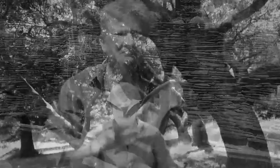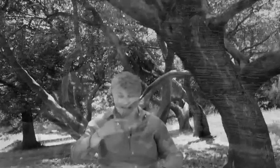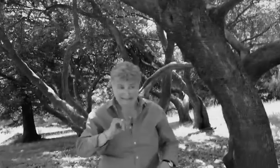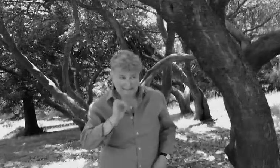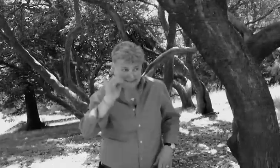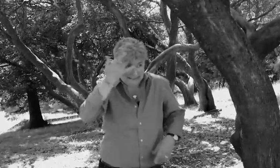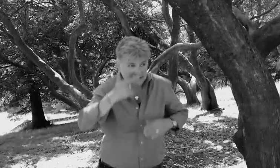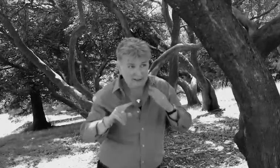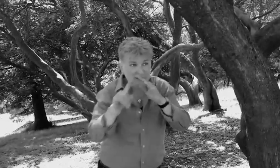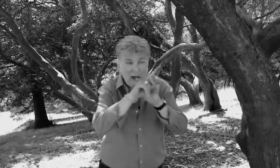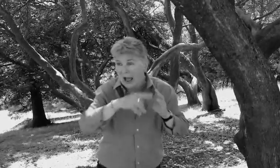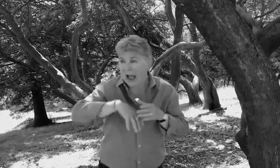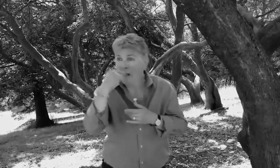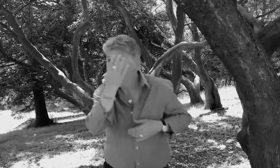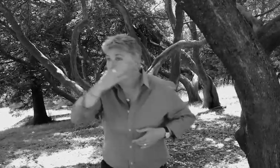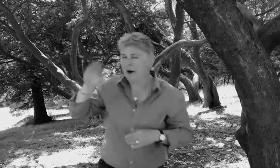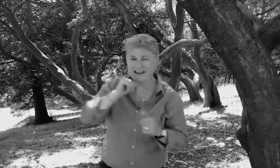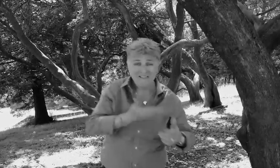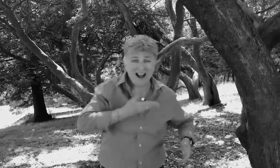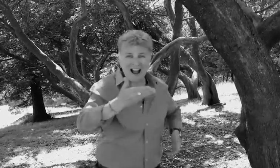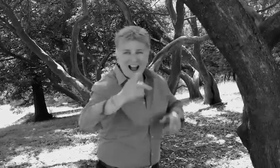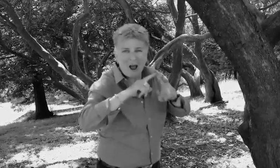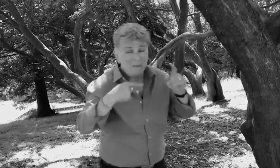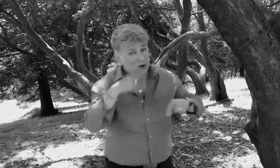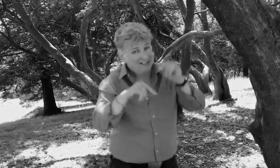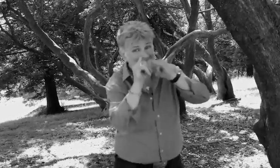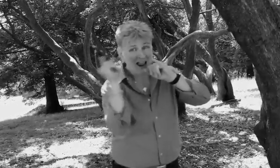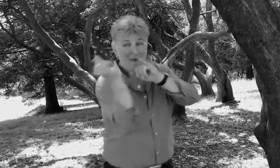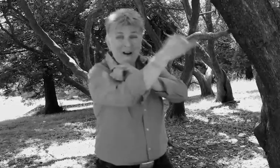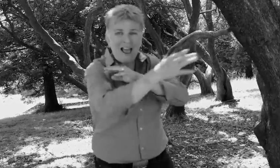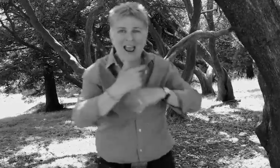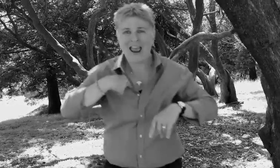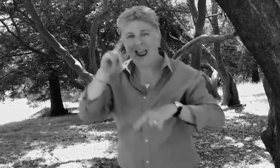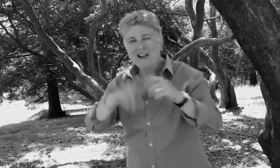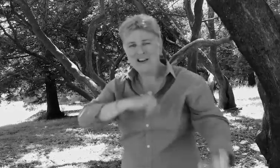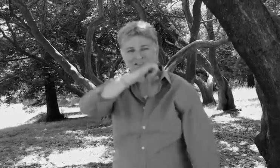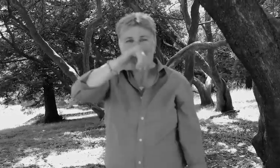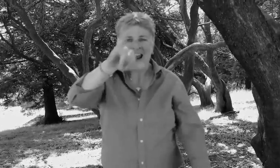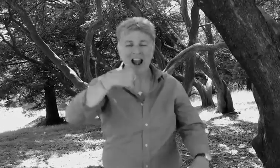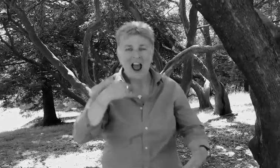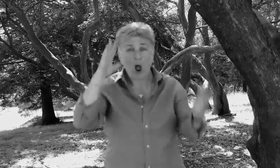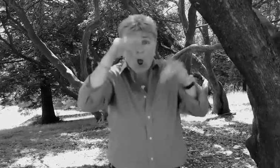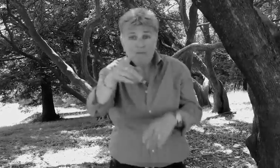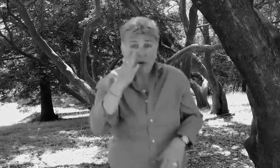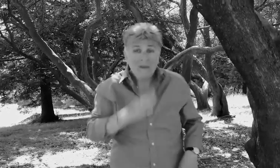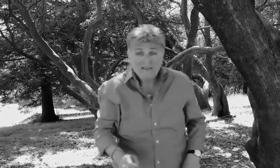hate to turn up out of the blue uninvited, but I couldn't stay away, I couldn't fight it. I had hoped you'd see